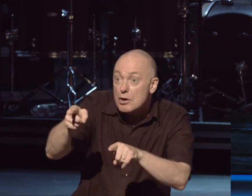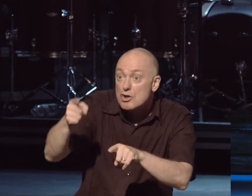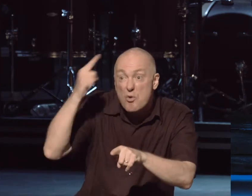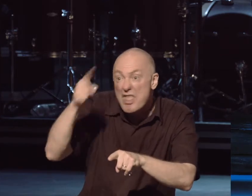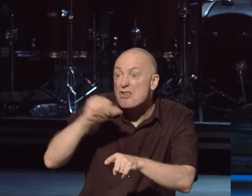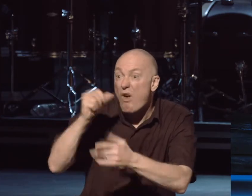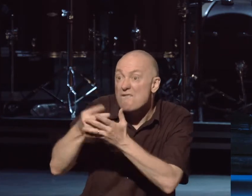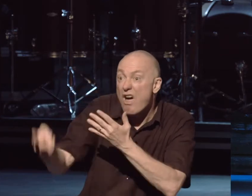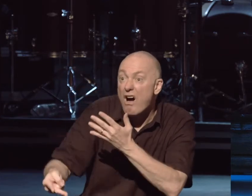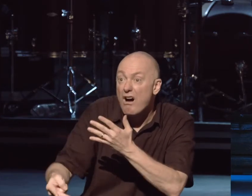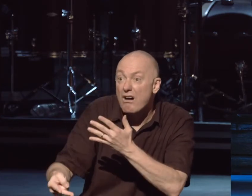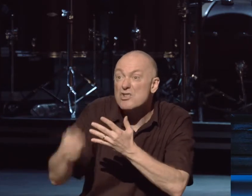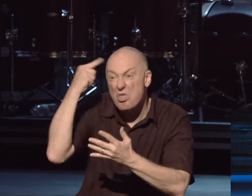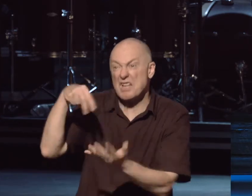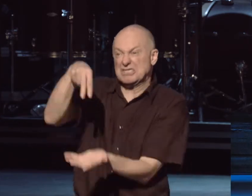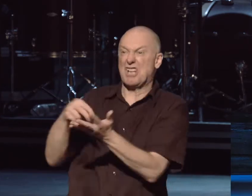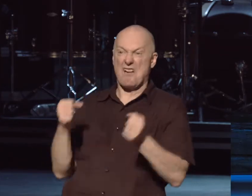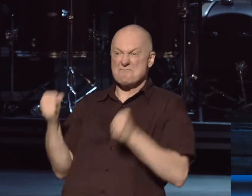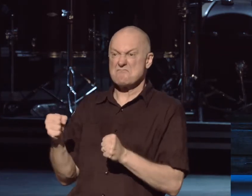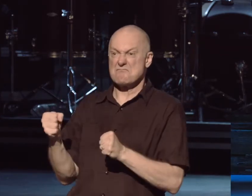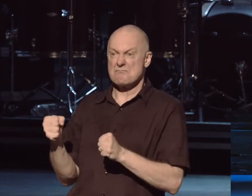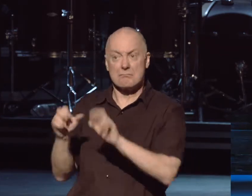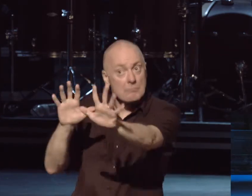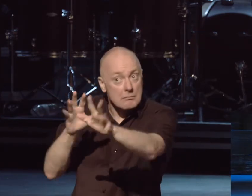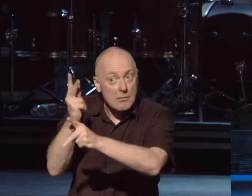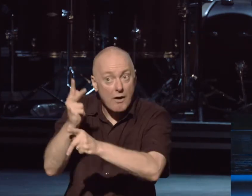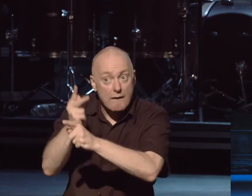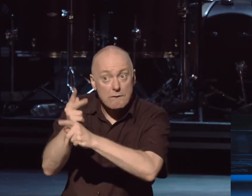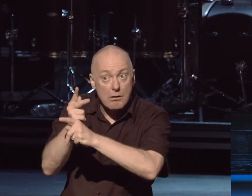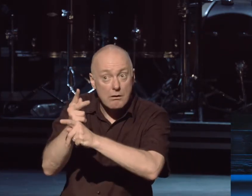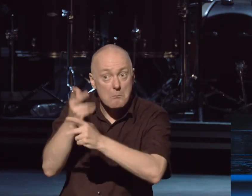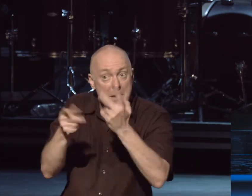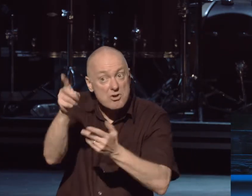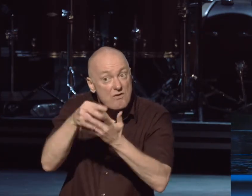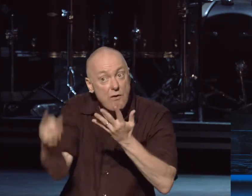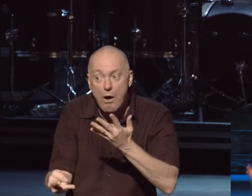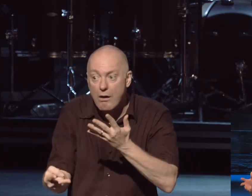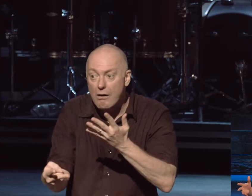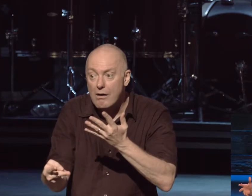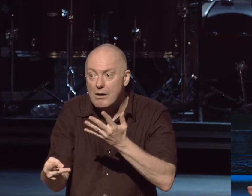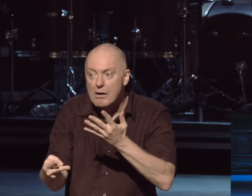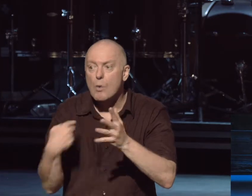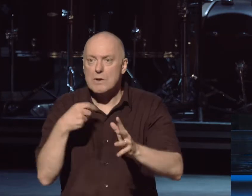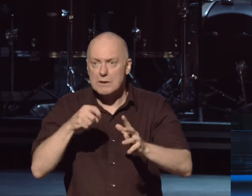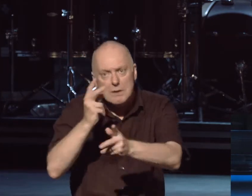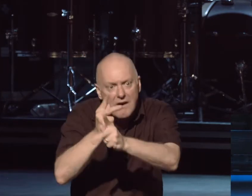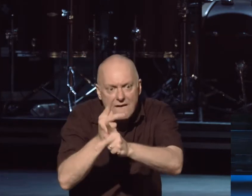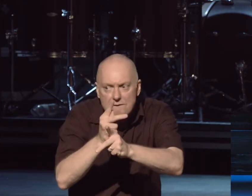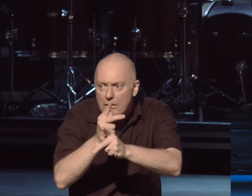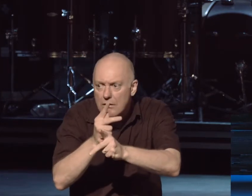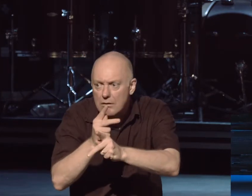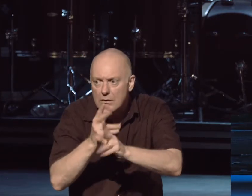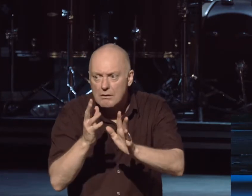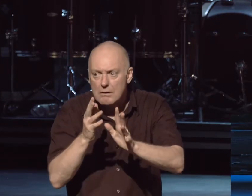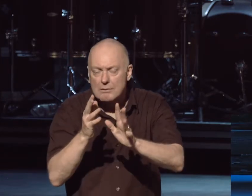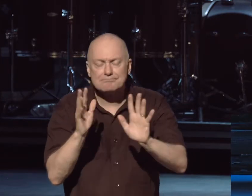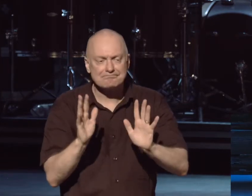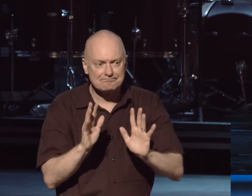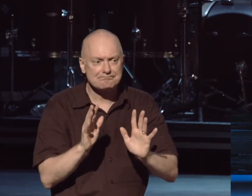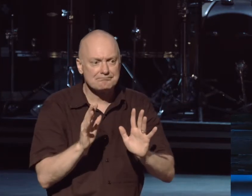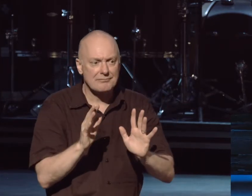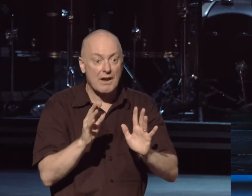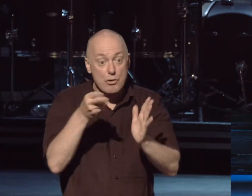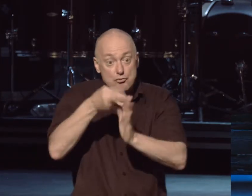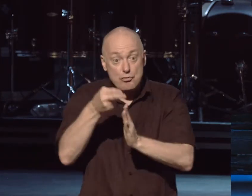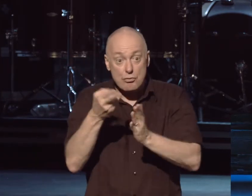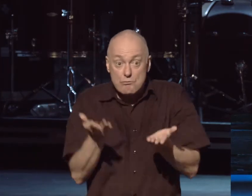take heed lest you fall. If you think you're going to stand, take heed lest you fall. We are wise if we take heed to the truth before